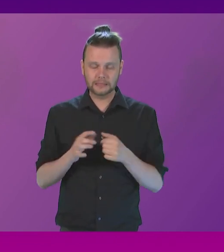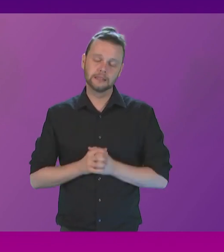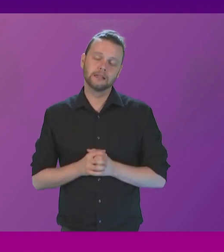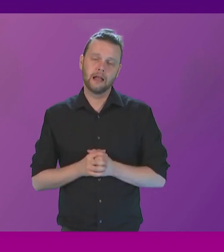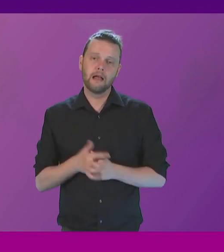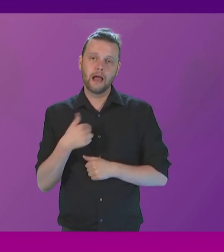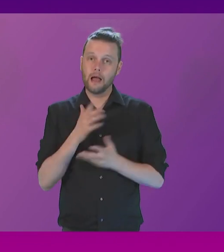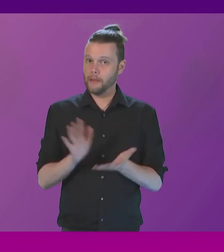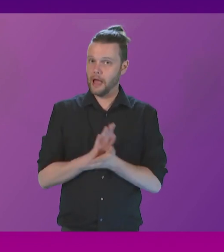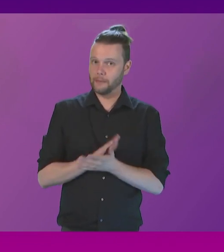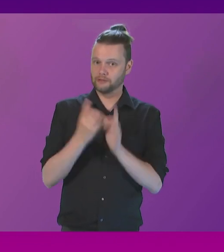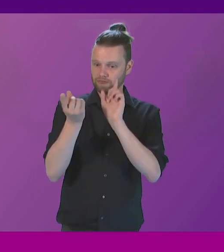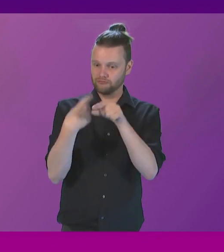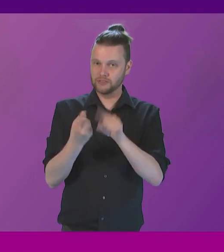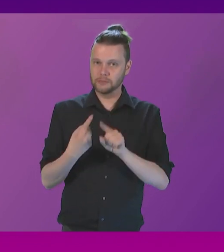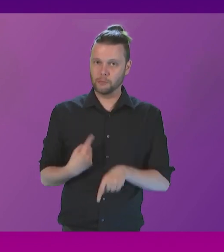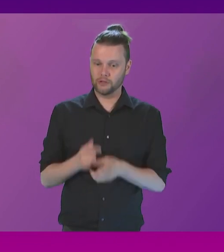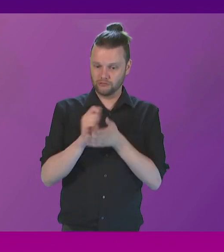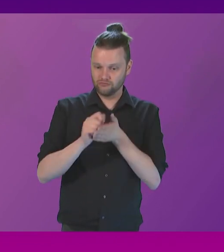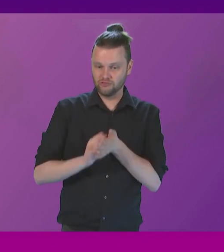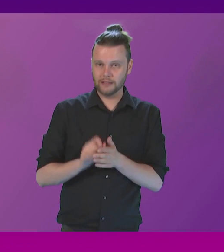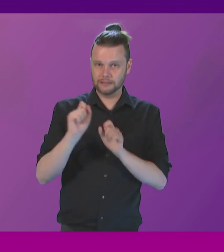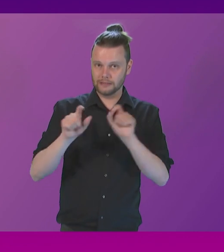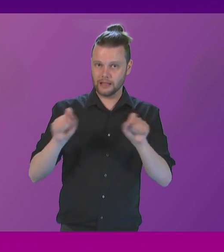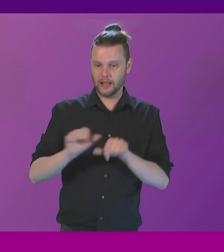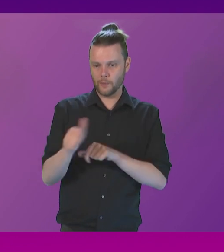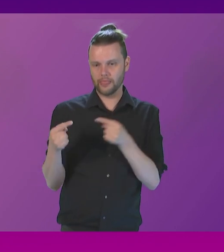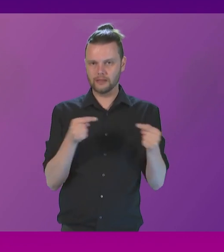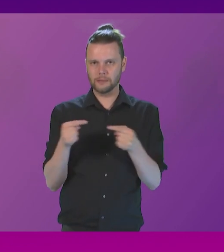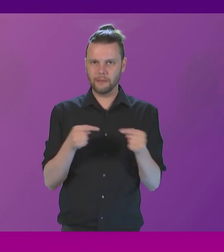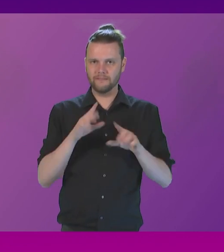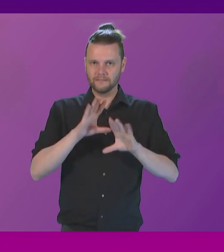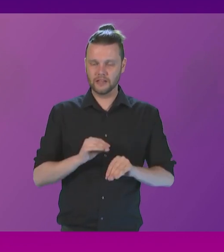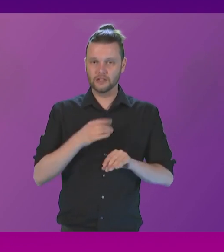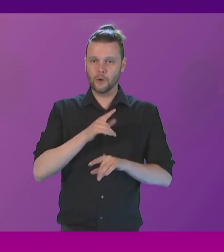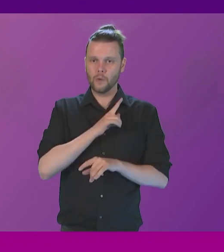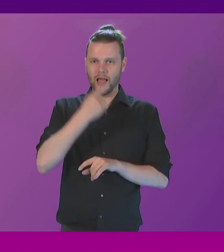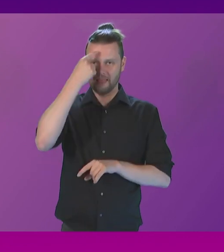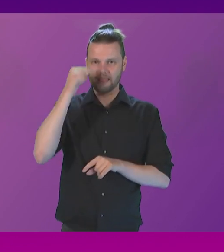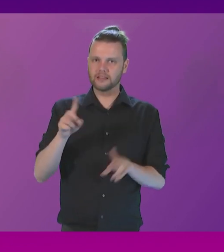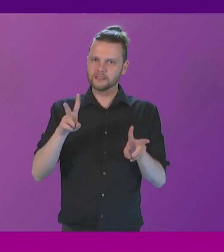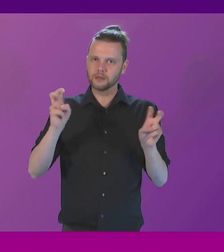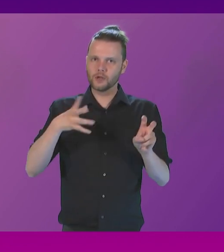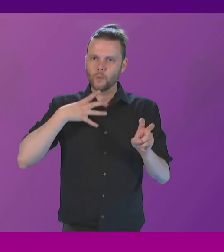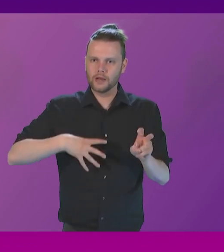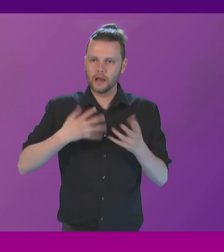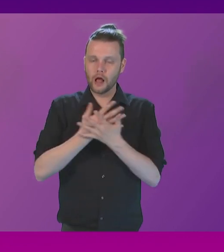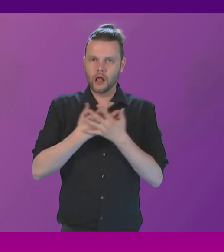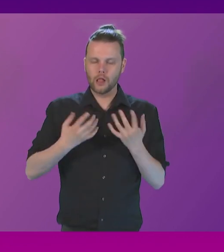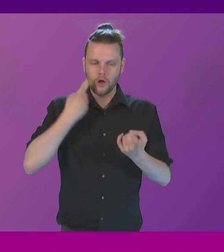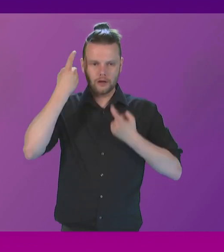be happy to respond to these in writing after the debate as I believe this subject requires considered